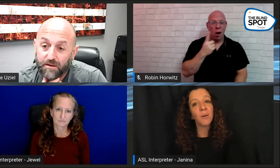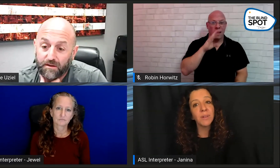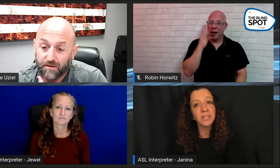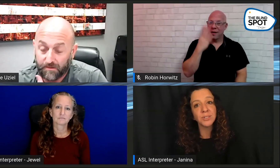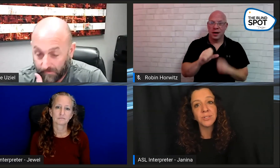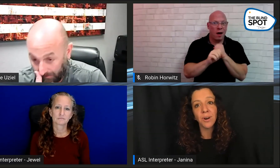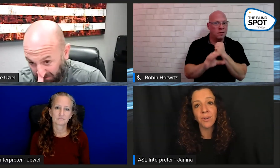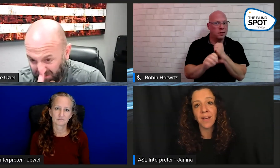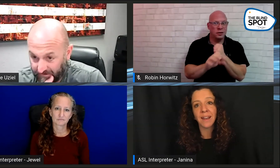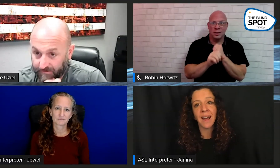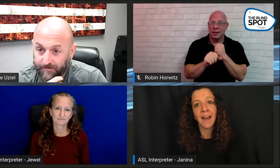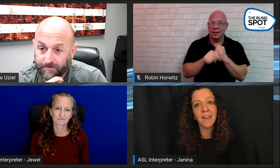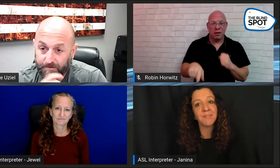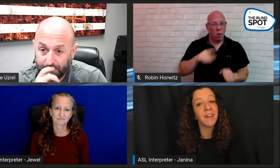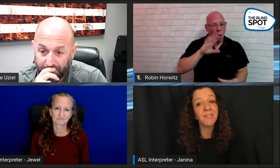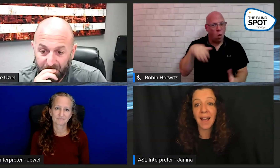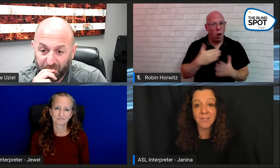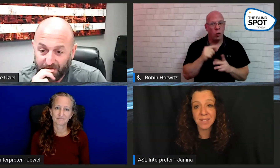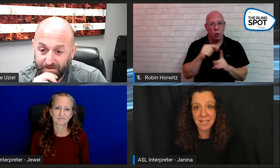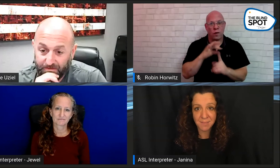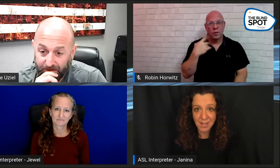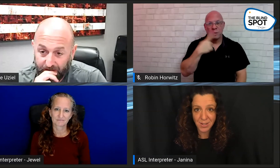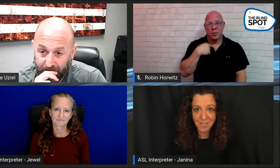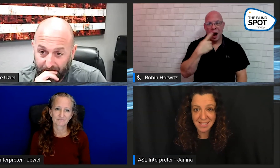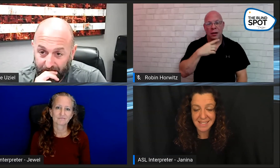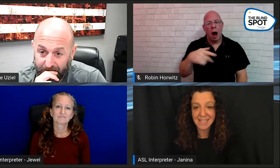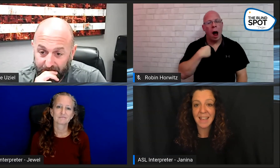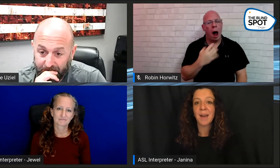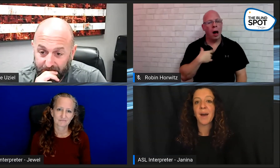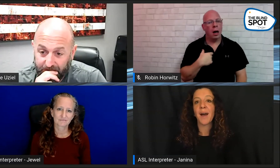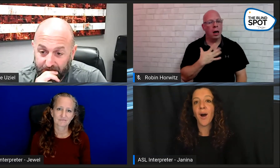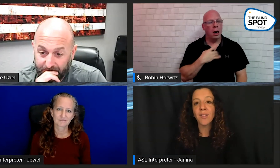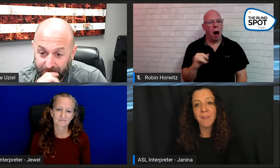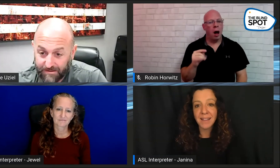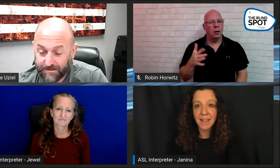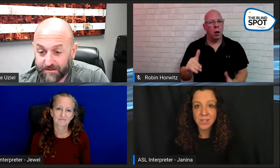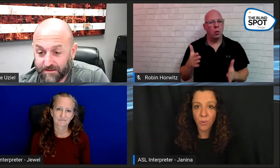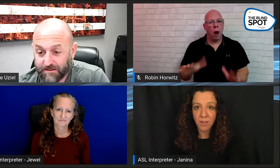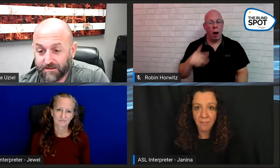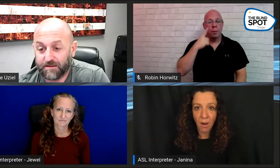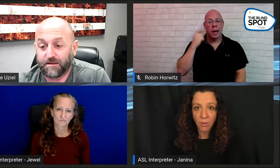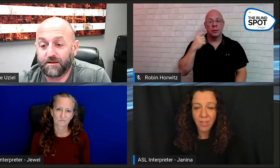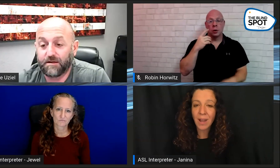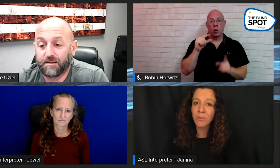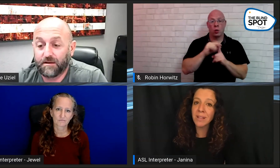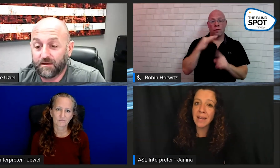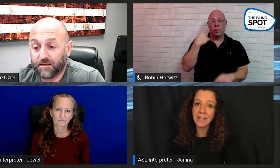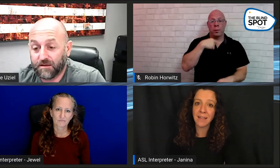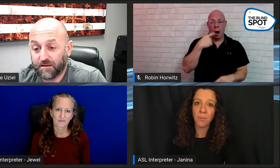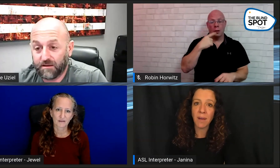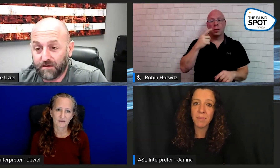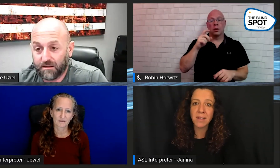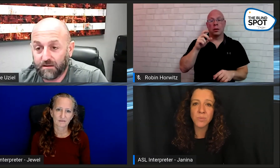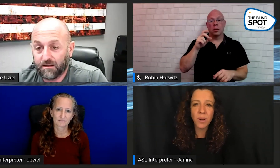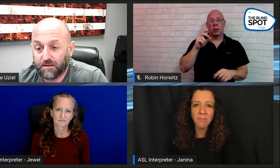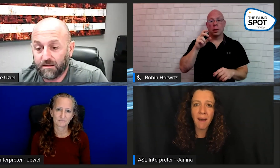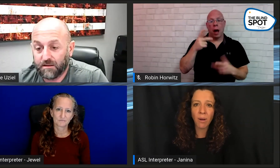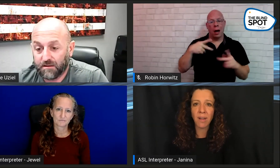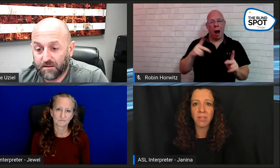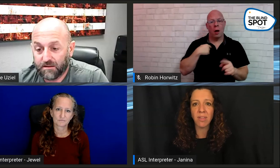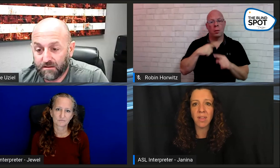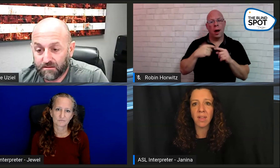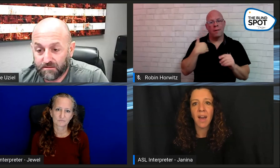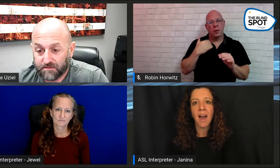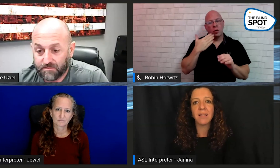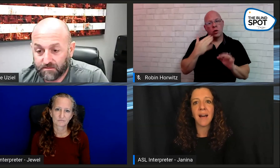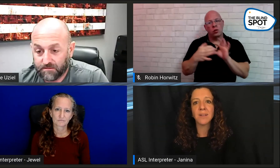ROBINHORWITZ@me.com. And I will let you know that I have never advertised my services. All of my clients are word of mouth, and I really like it that way, because word of